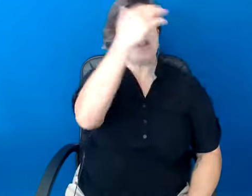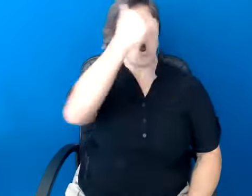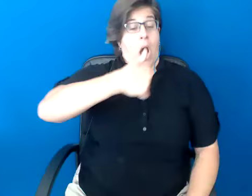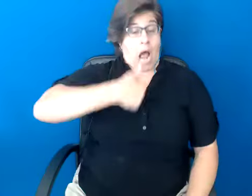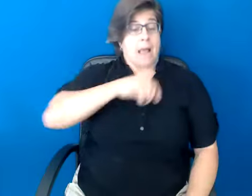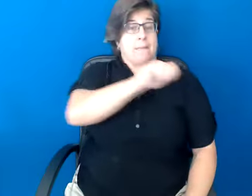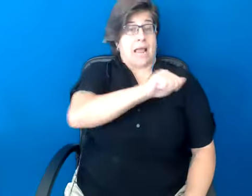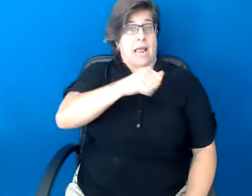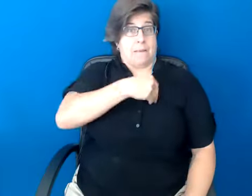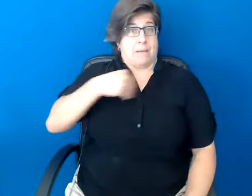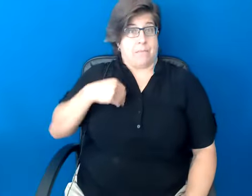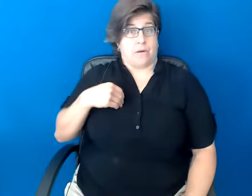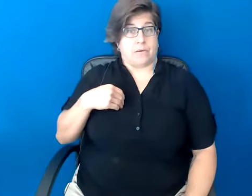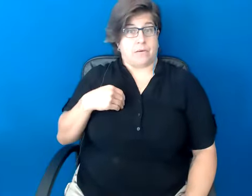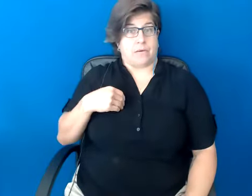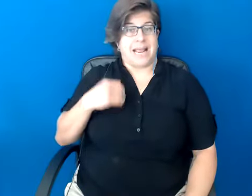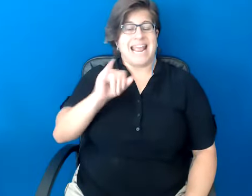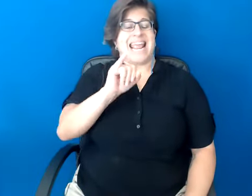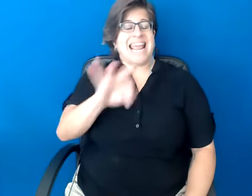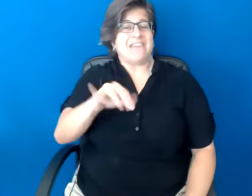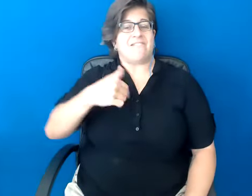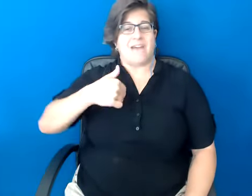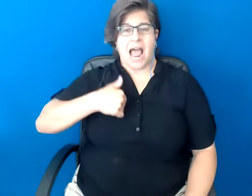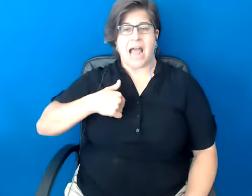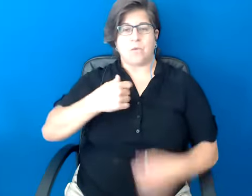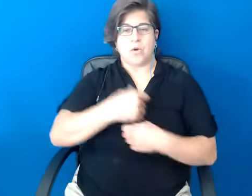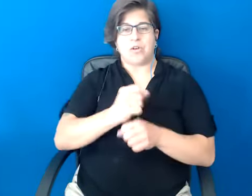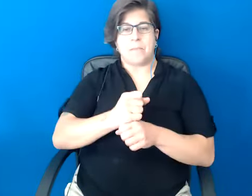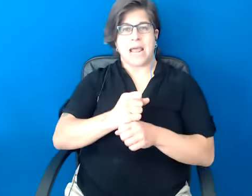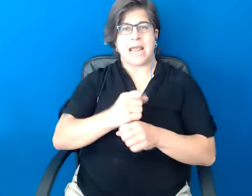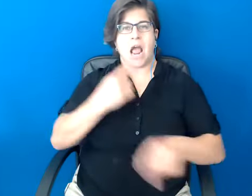Alcoholics Anonymous over the years. And so they know that I am an AA member. So